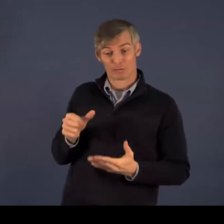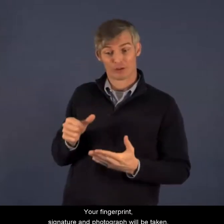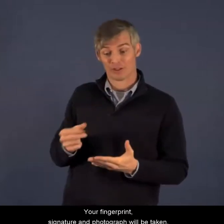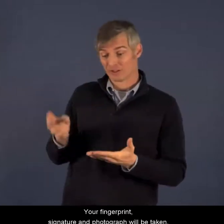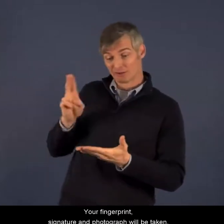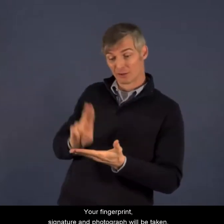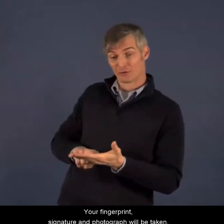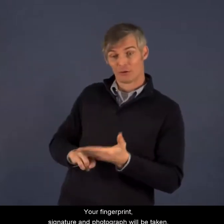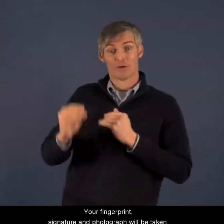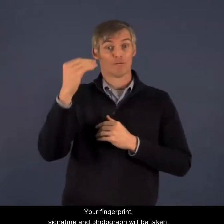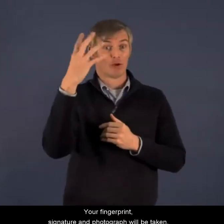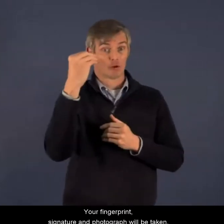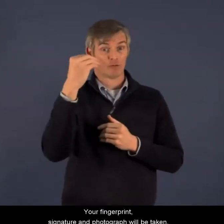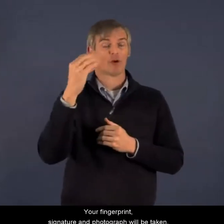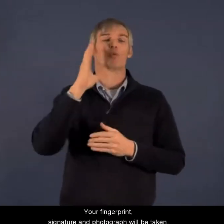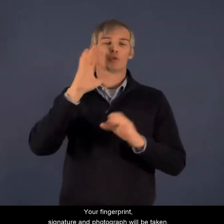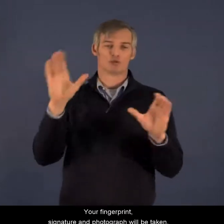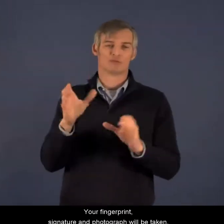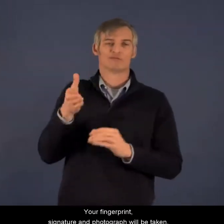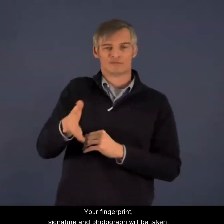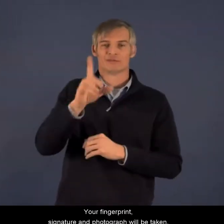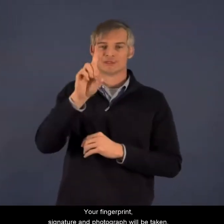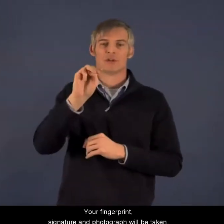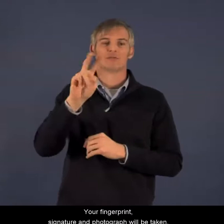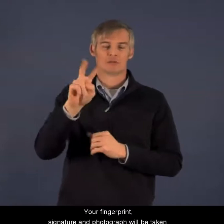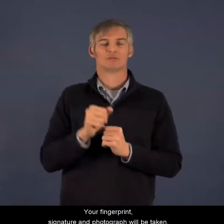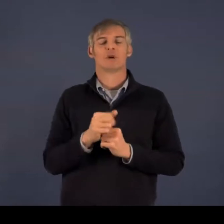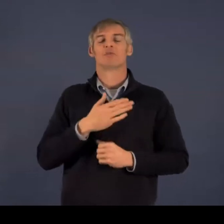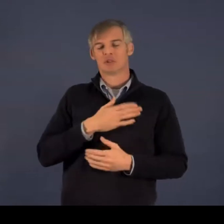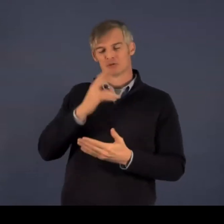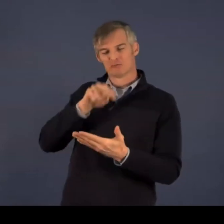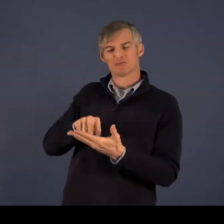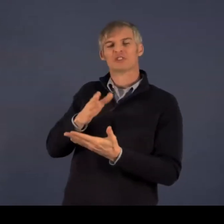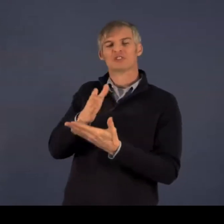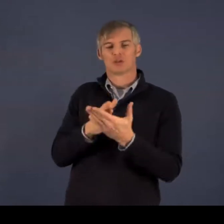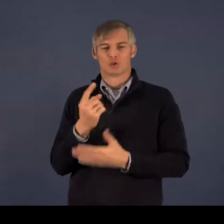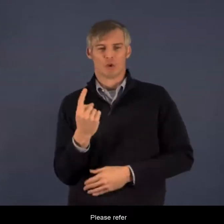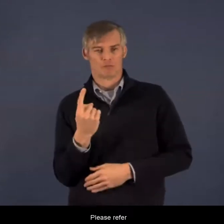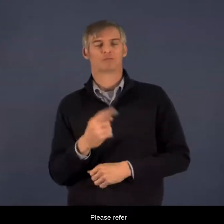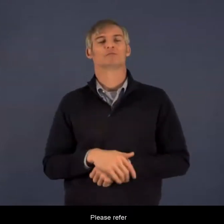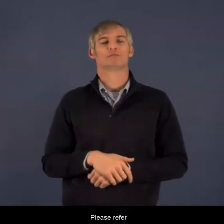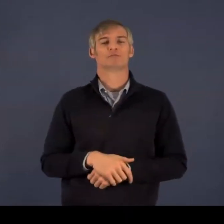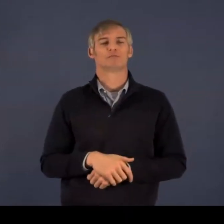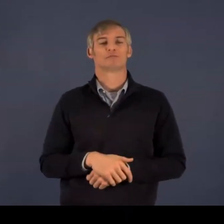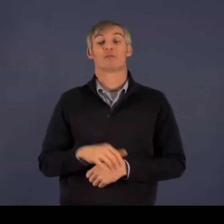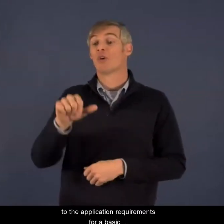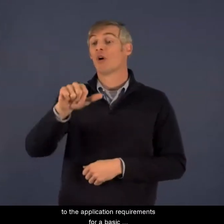Your fingerprint signature and photograph will be taken. Please refer to the